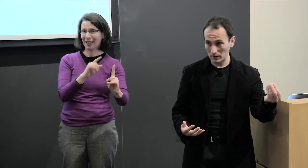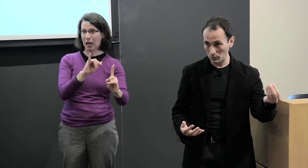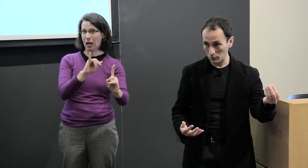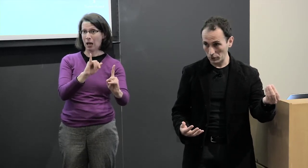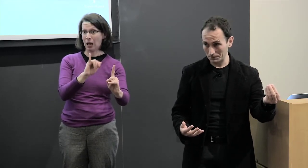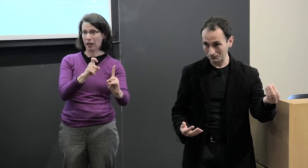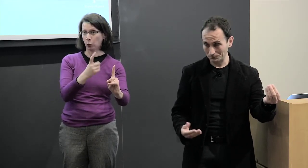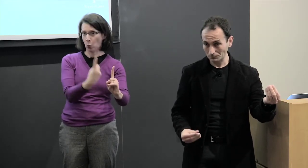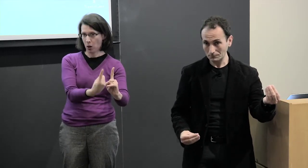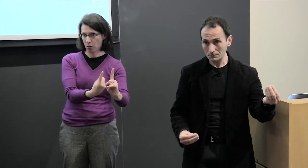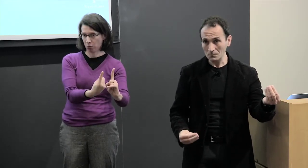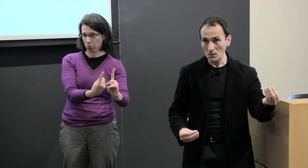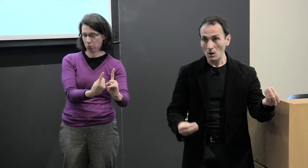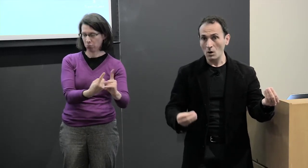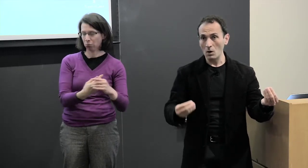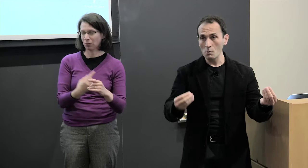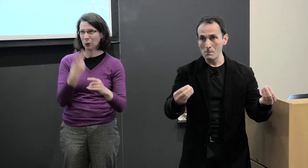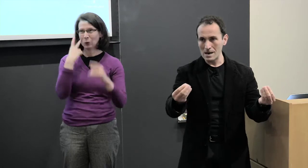one that we had before.